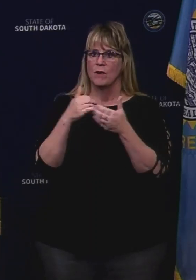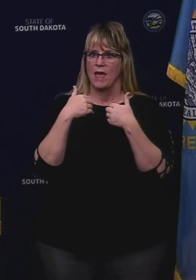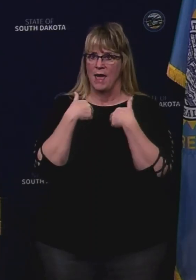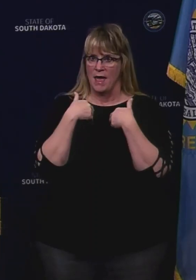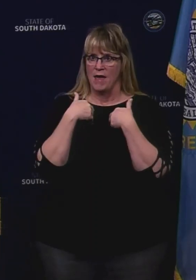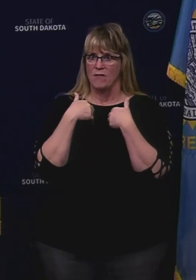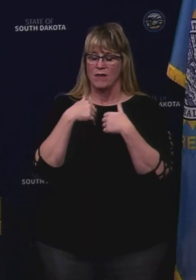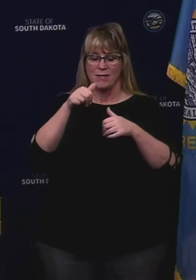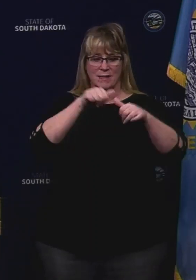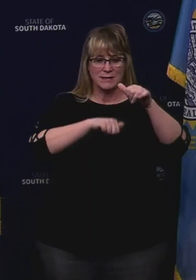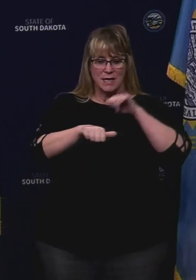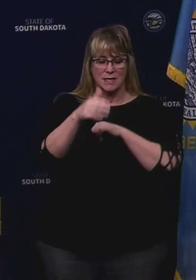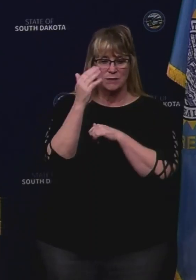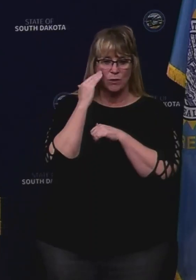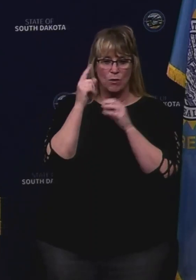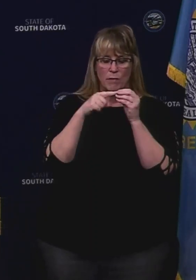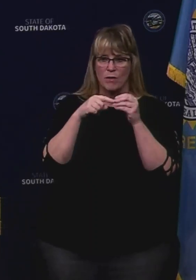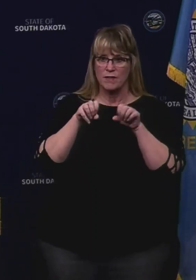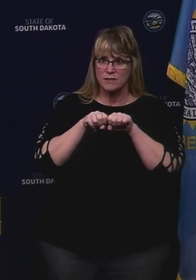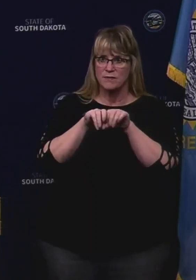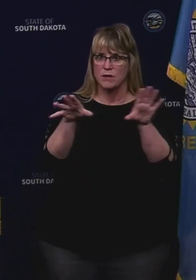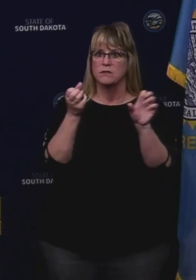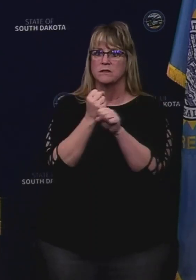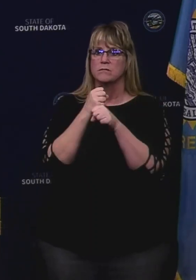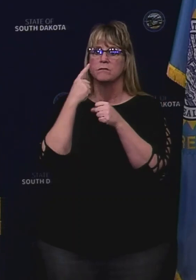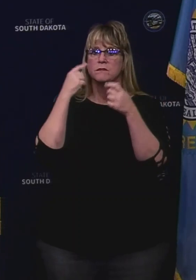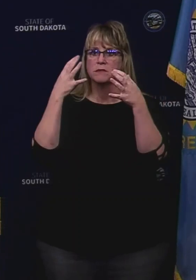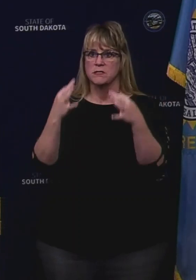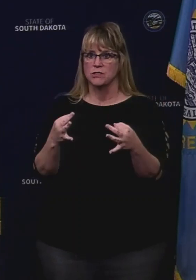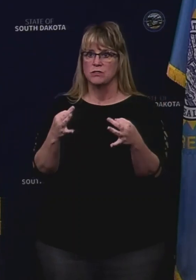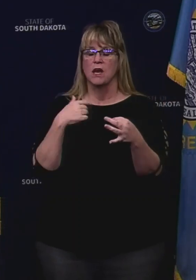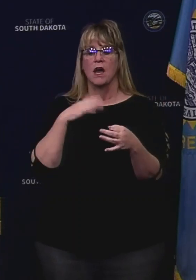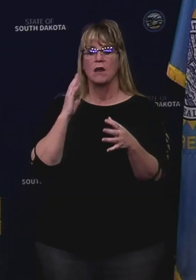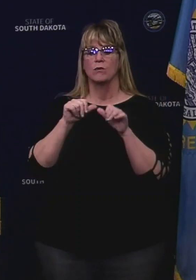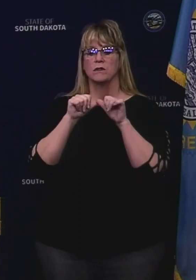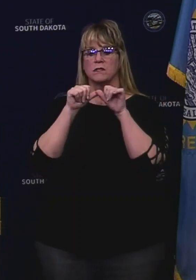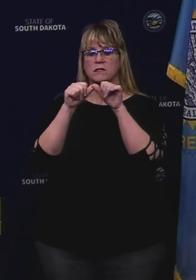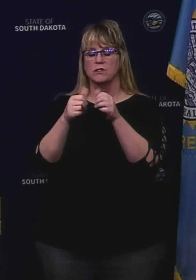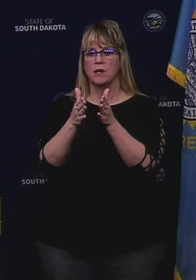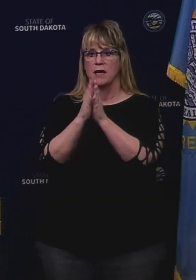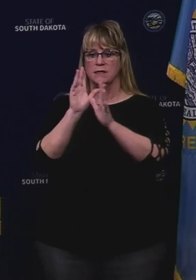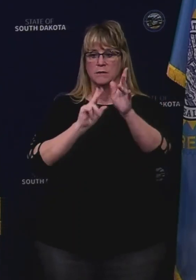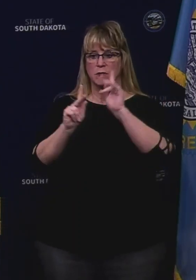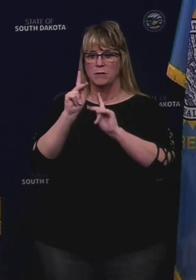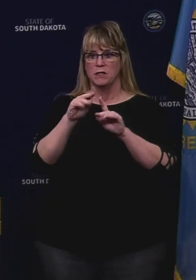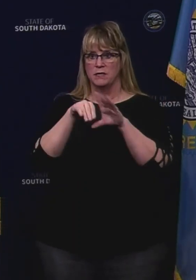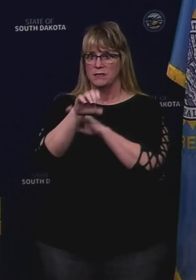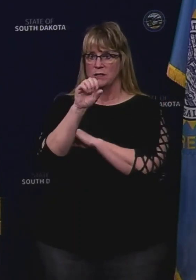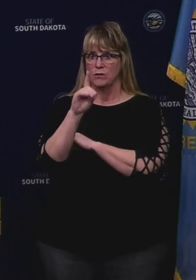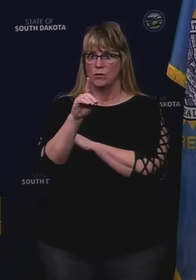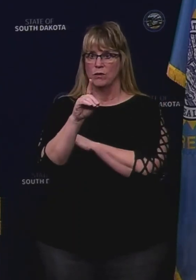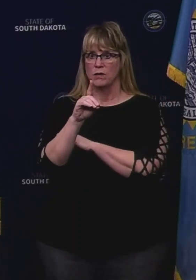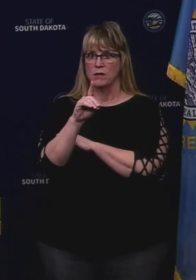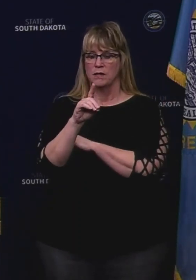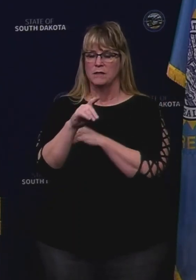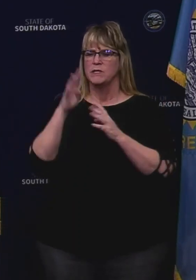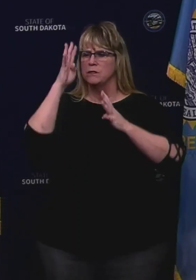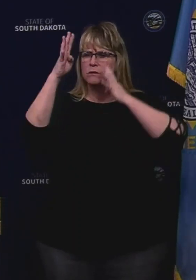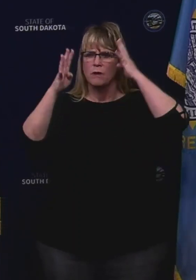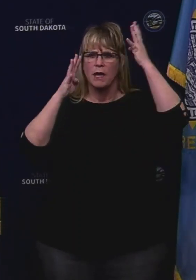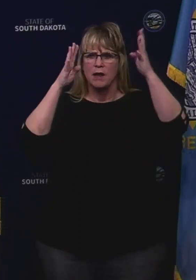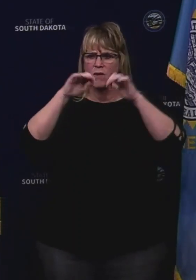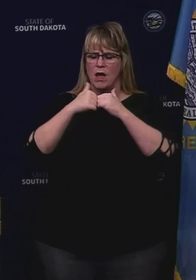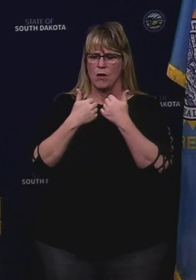have, the science we know about this virus, to make decisions. And I am going to continue to ask the people of South Dakota to be innovative in how